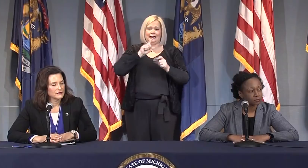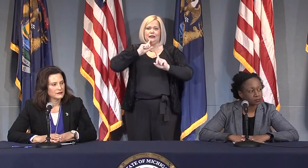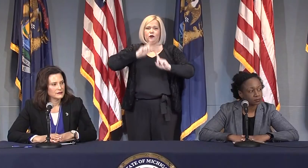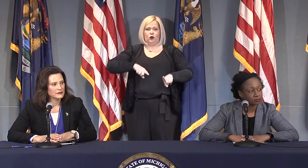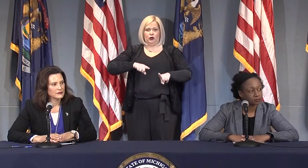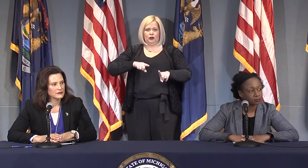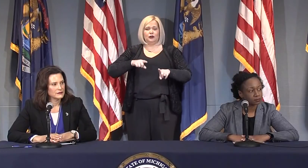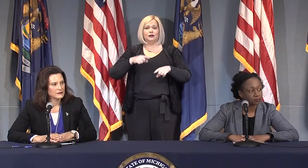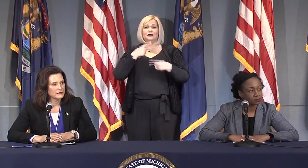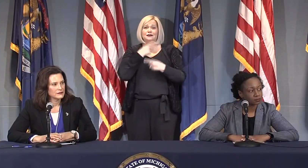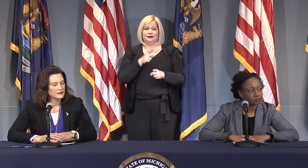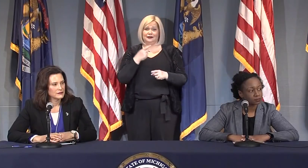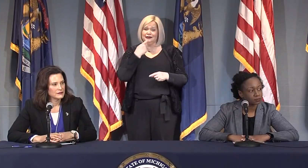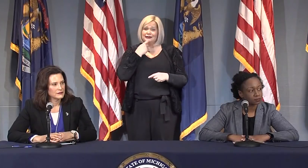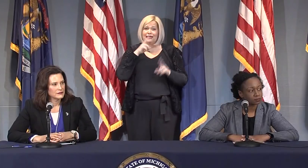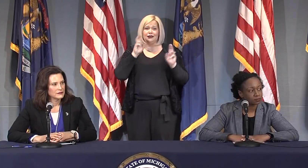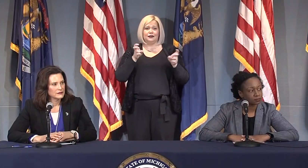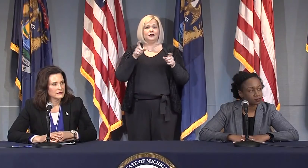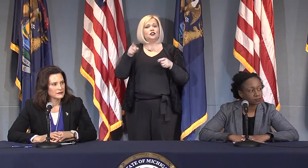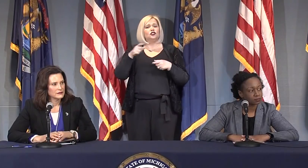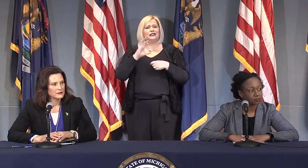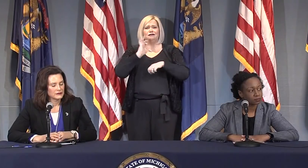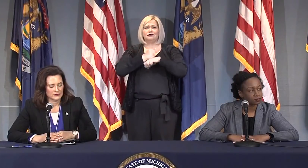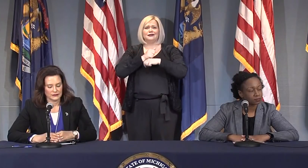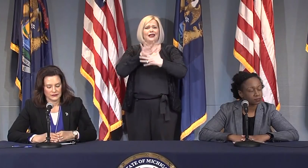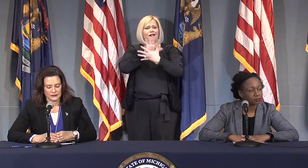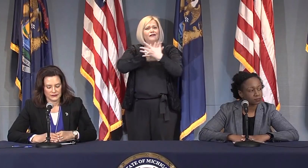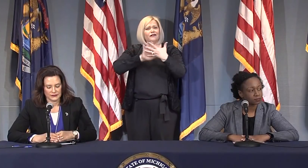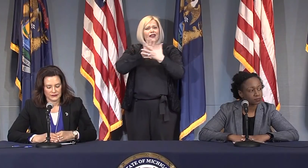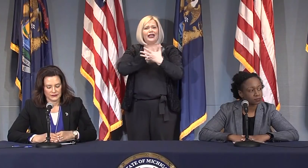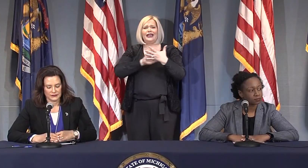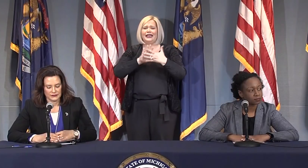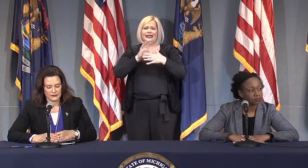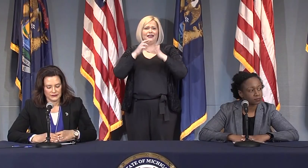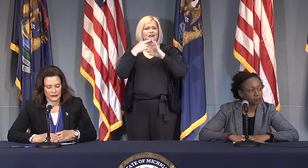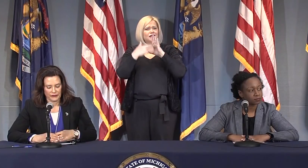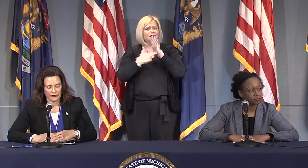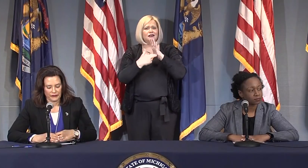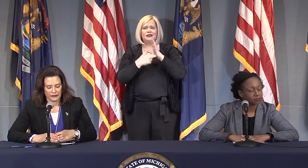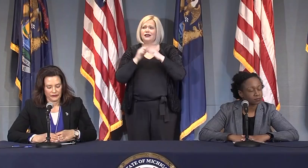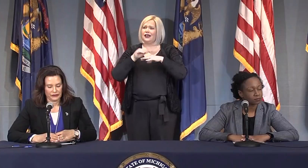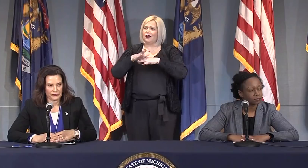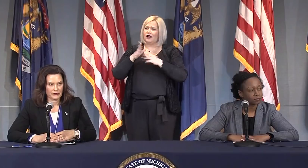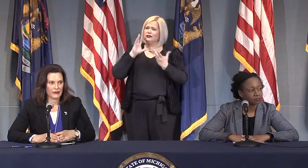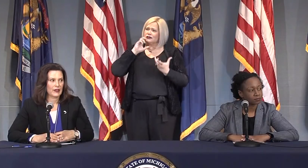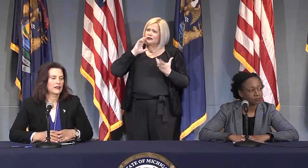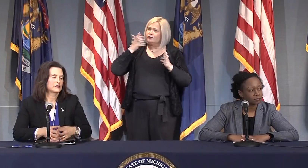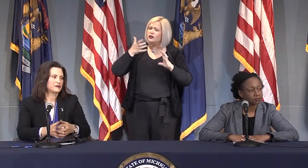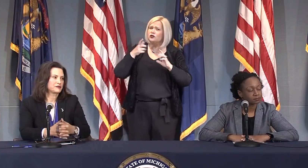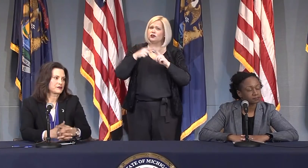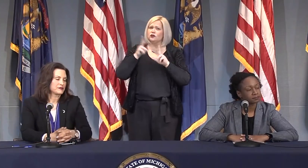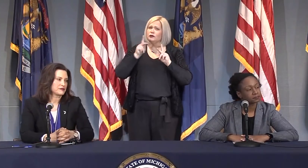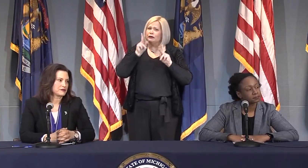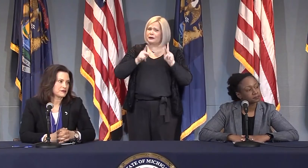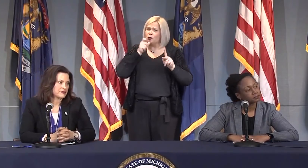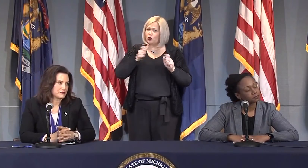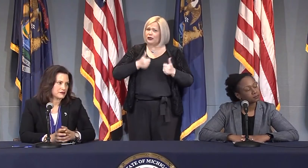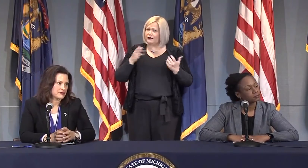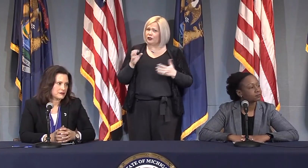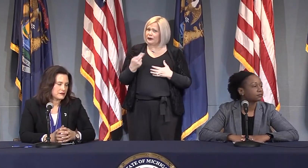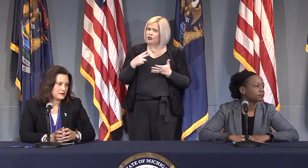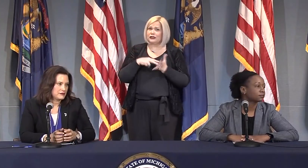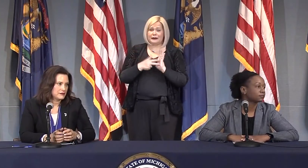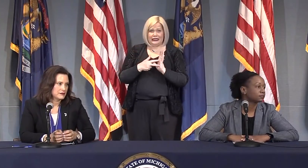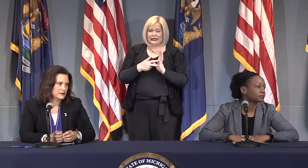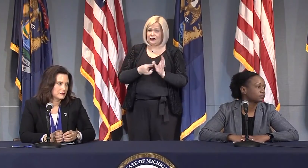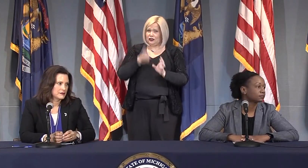claiming, quote, she has created a vague framework of emergency laws that only confuse Michigan citizens. As a result, we will not